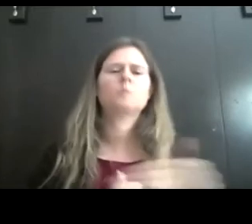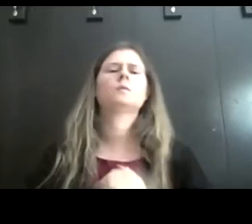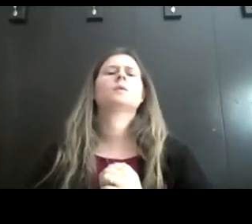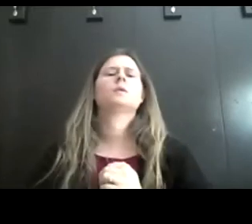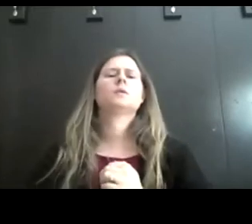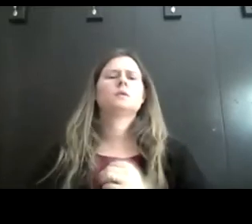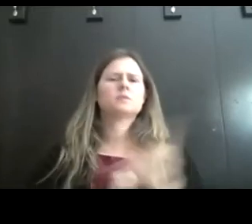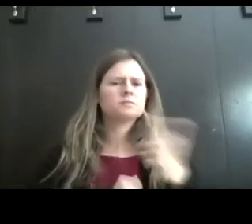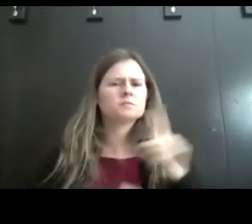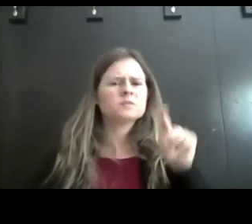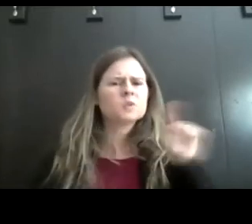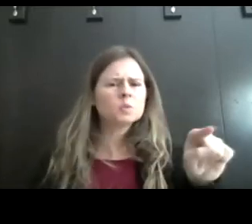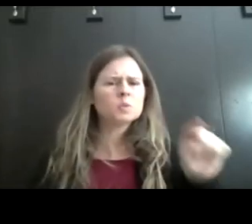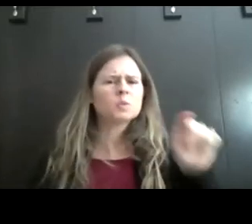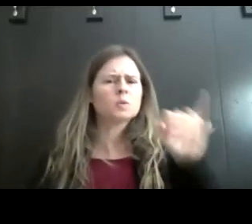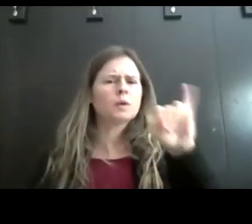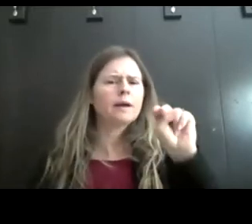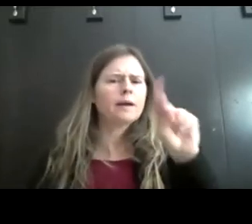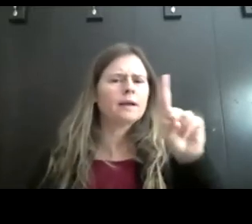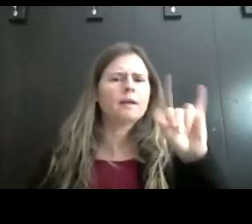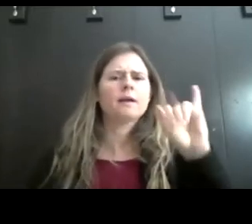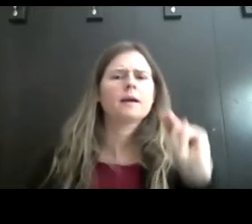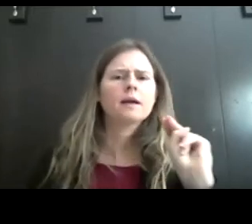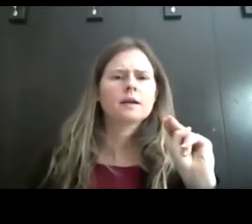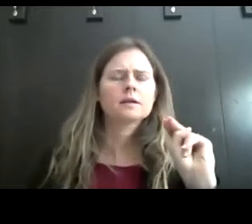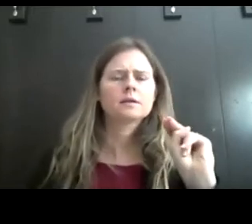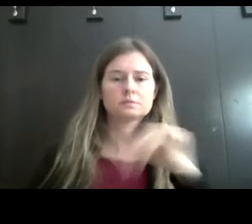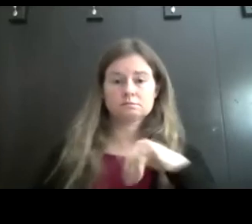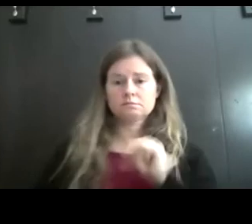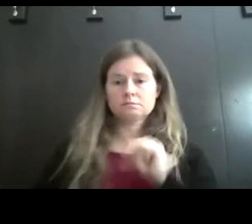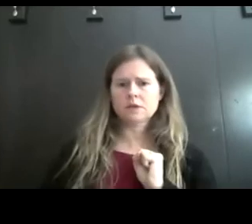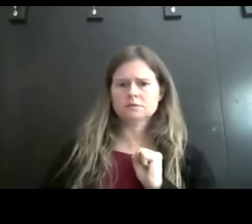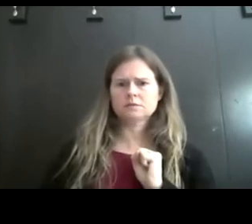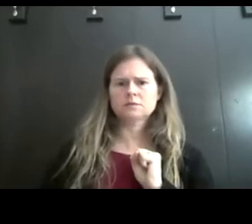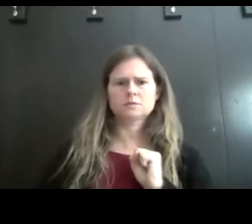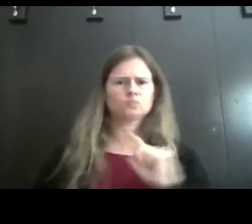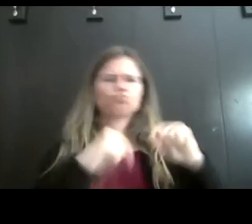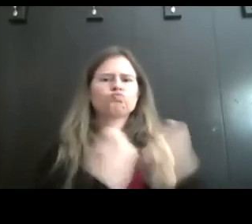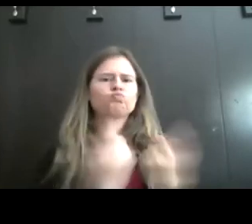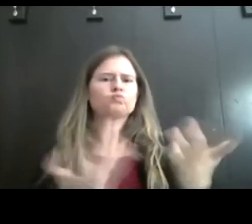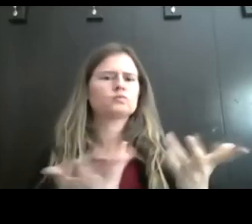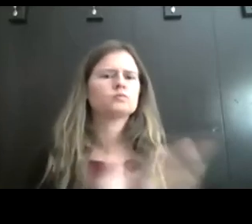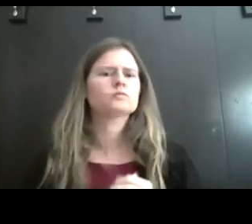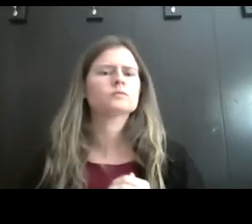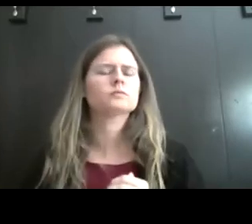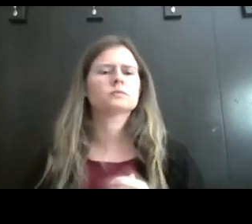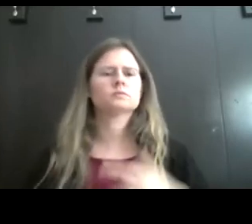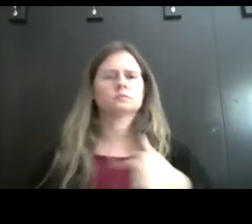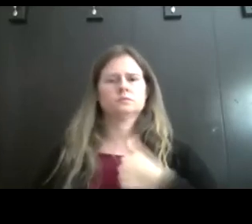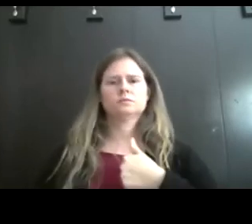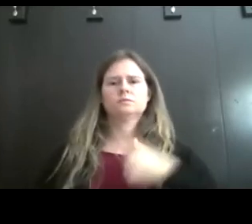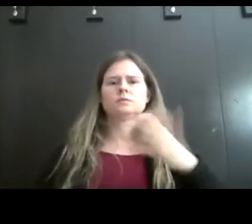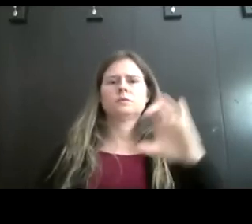you an Indian? I go, yes. He goes, what tribe? I said, I'm Chumash